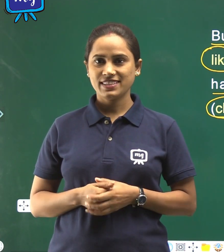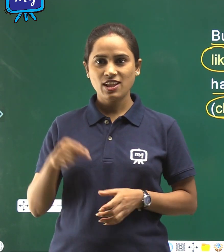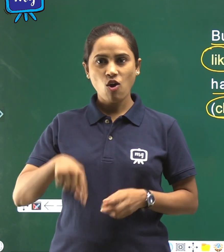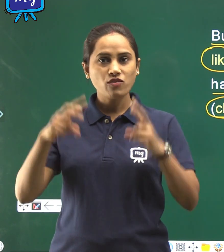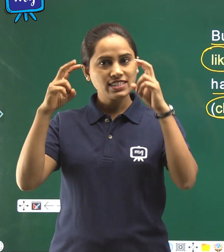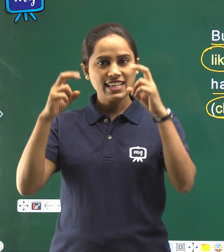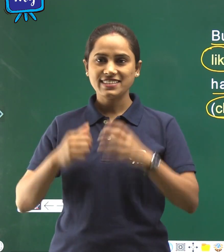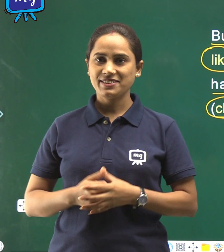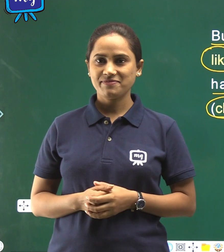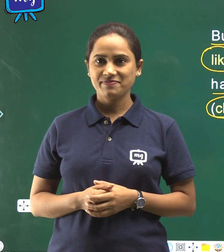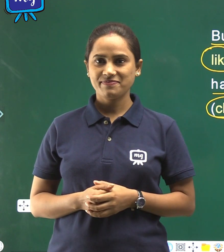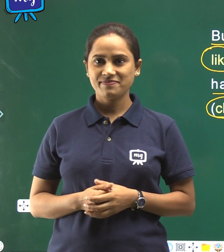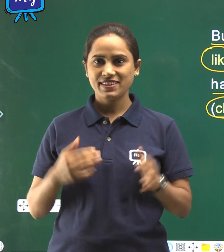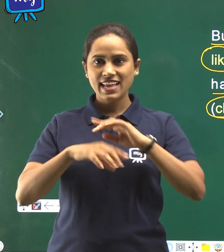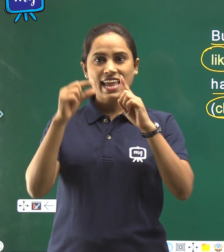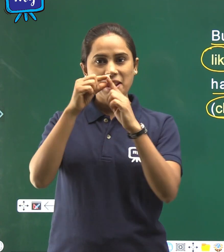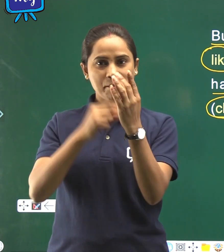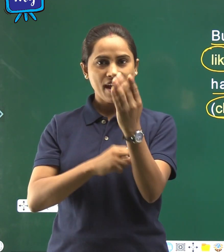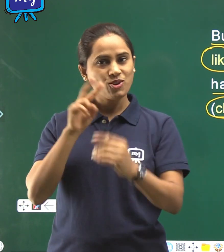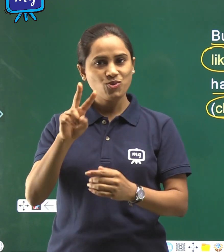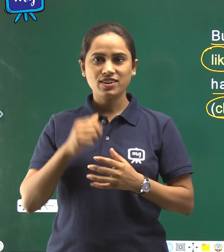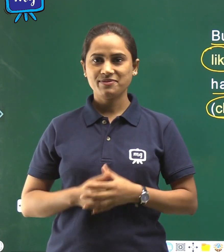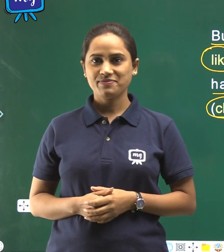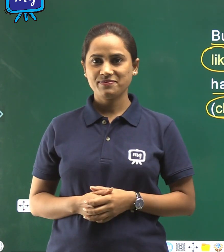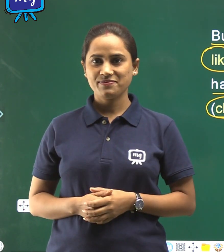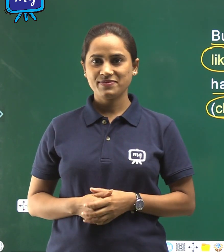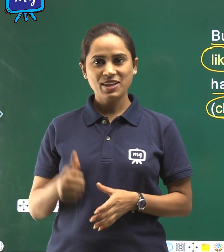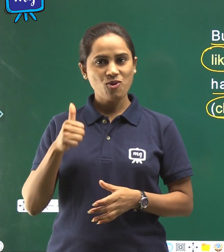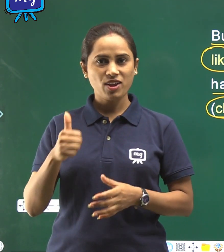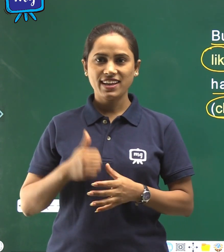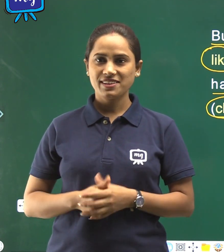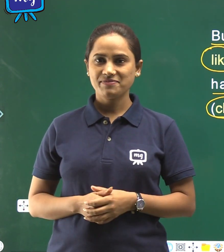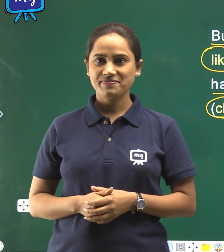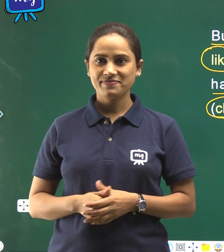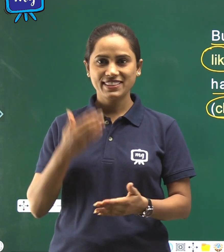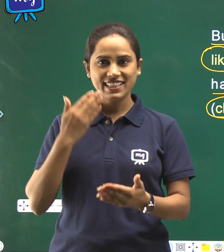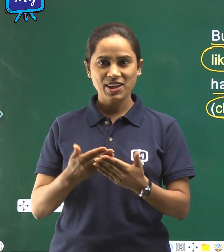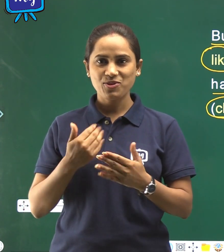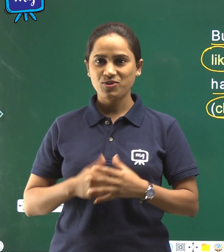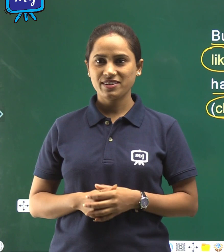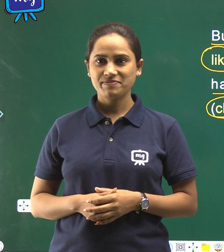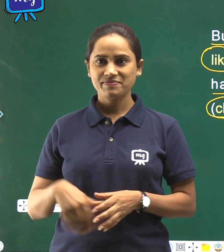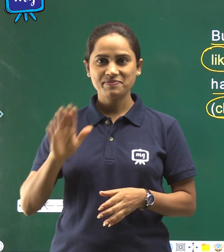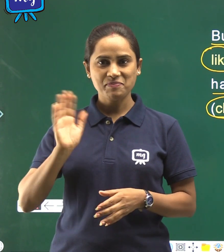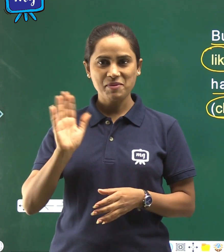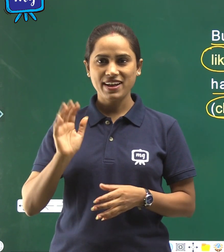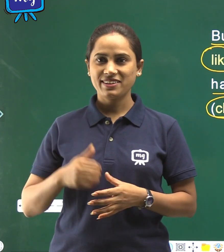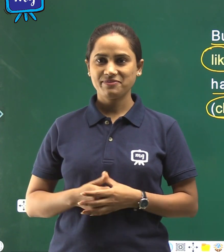of this lesson in part 2. Okay, thank you. Bye bye.